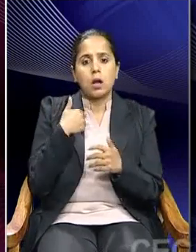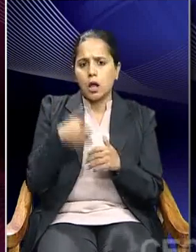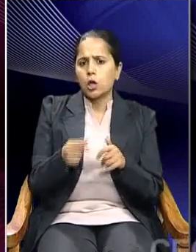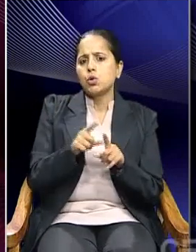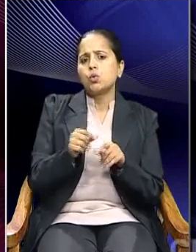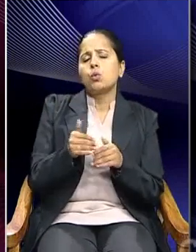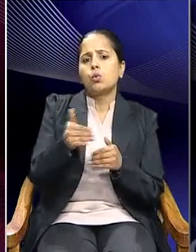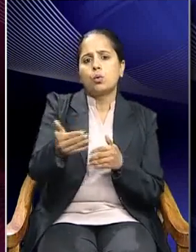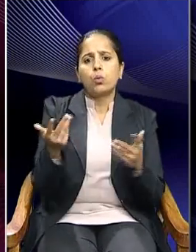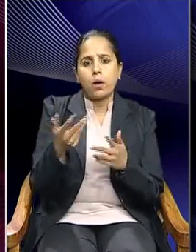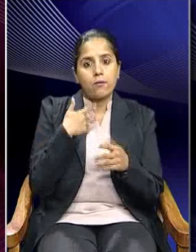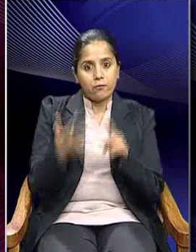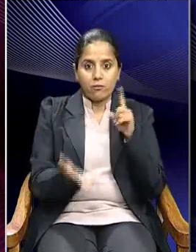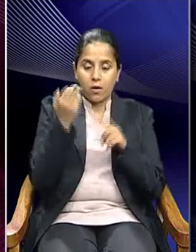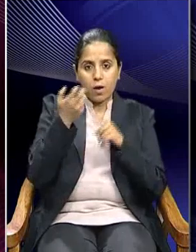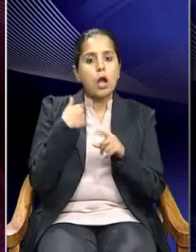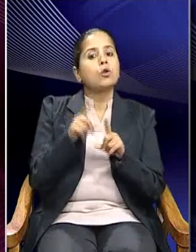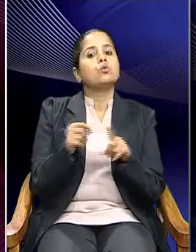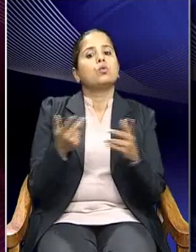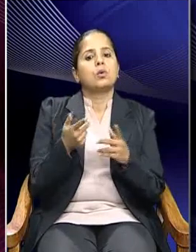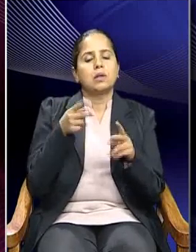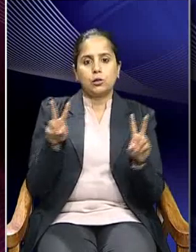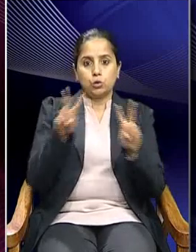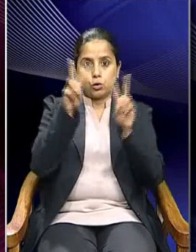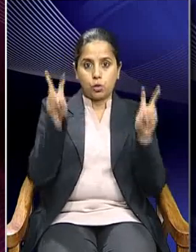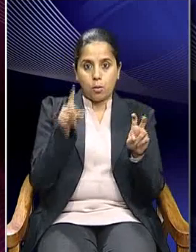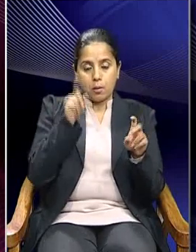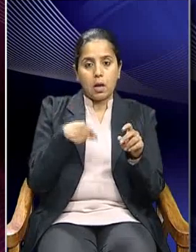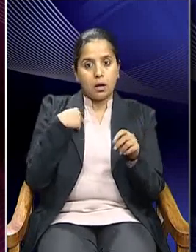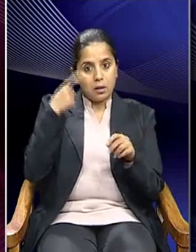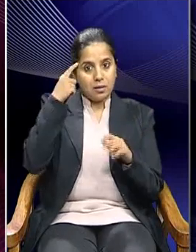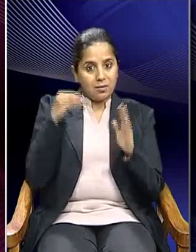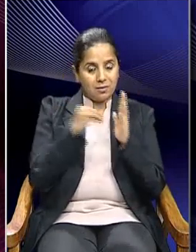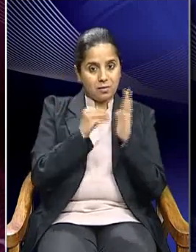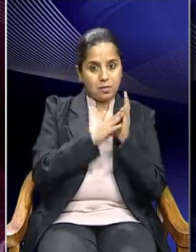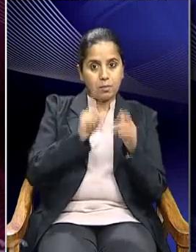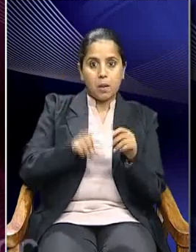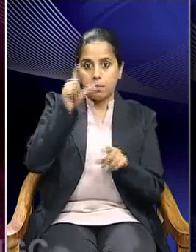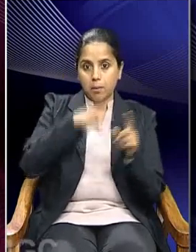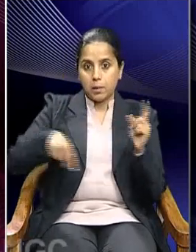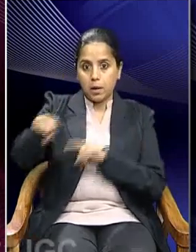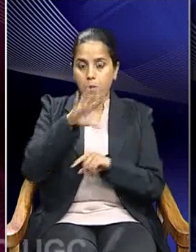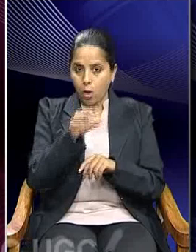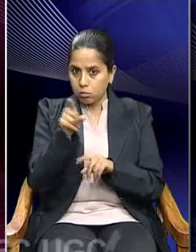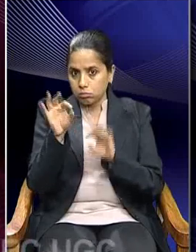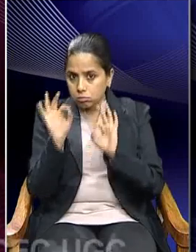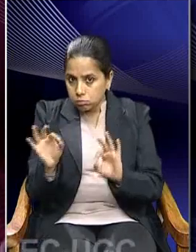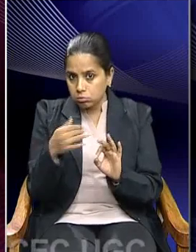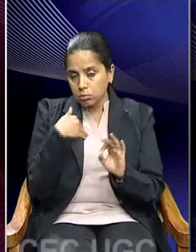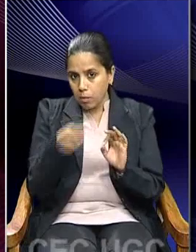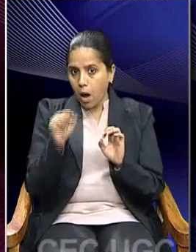do with the finding. So the subjects have to be taken into confidence before the research is being